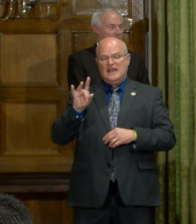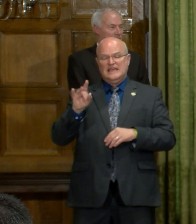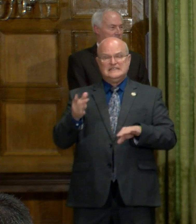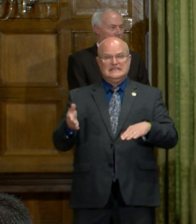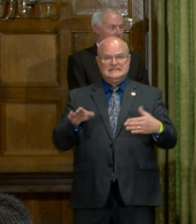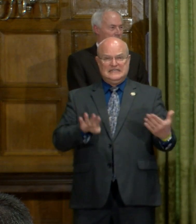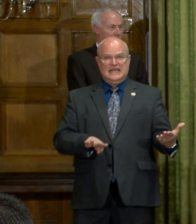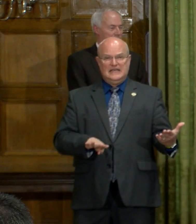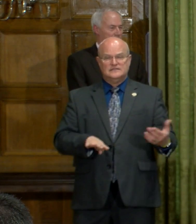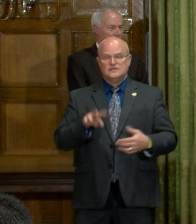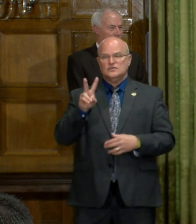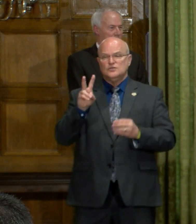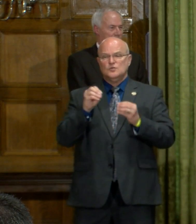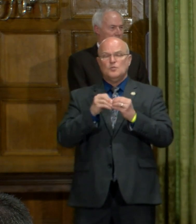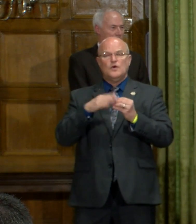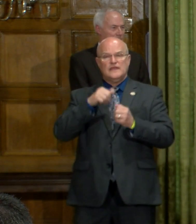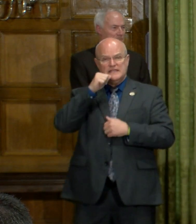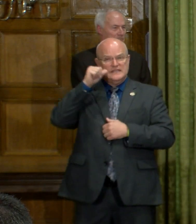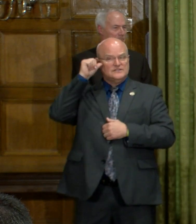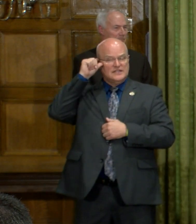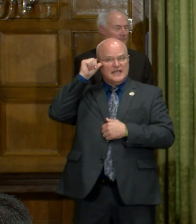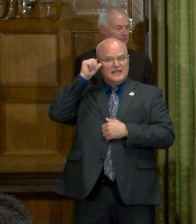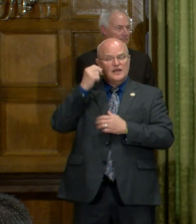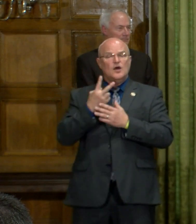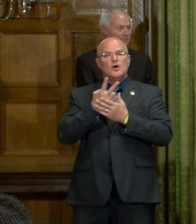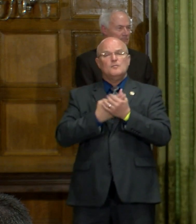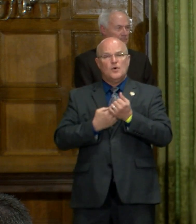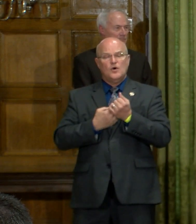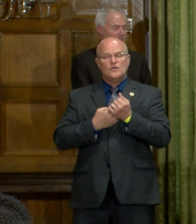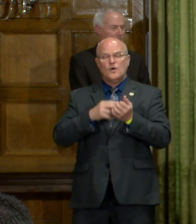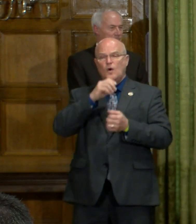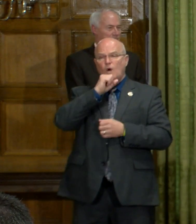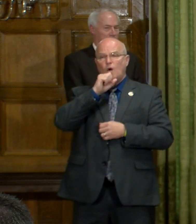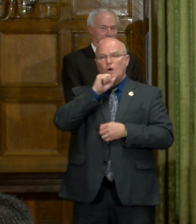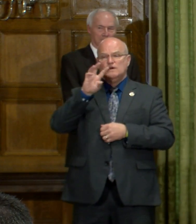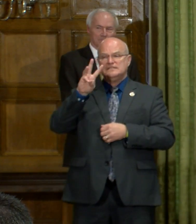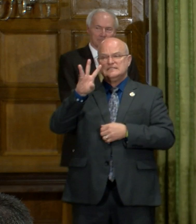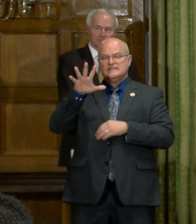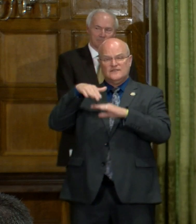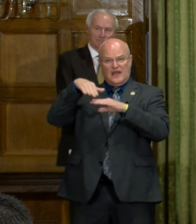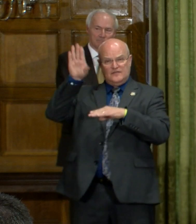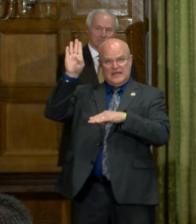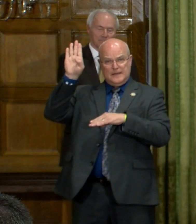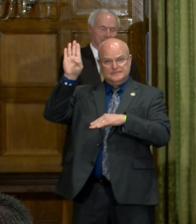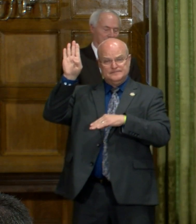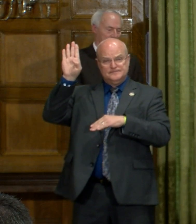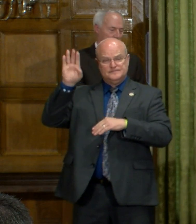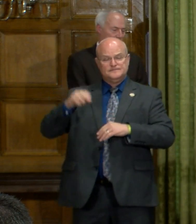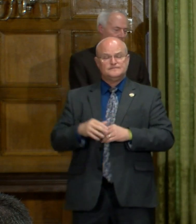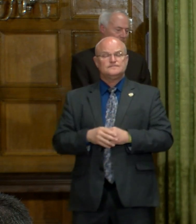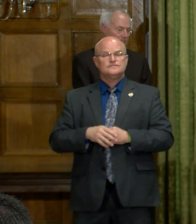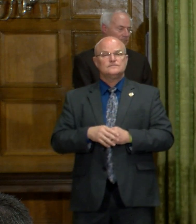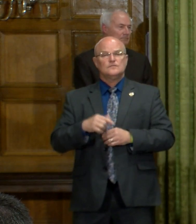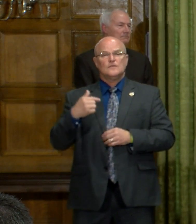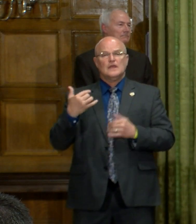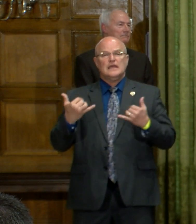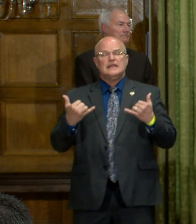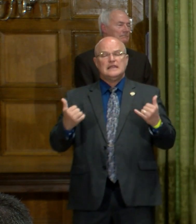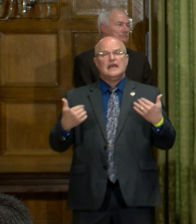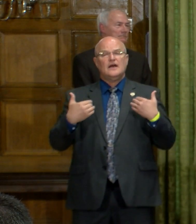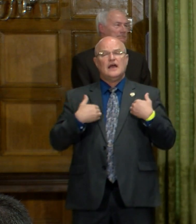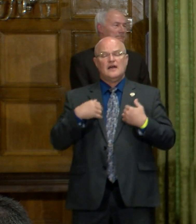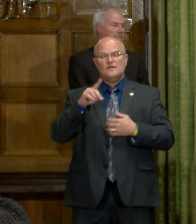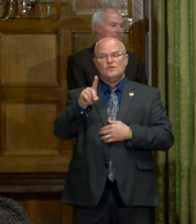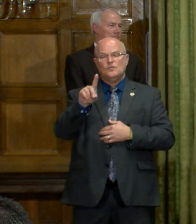deaths. That's 2 more than yesterday. Both of those deaths were in the age range of 65 and older. We now